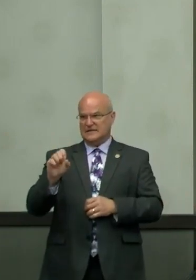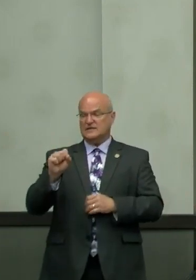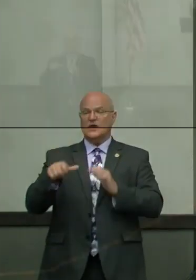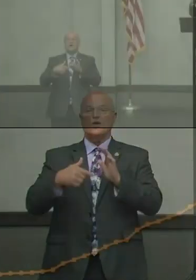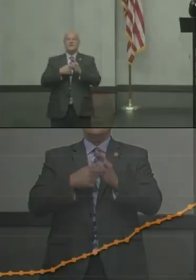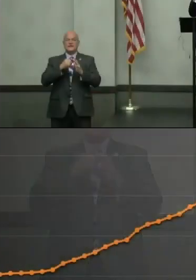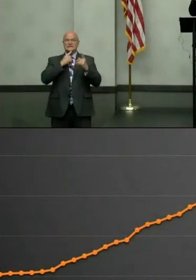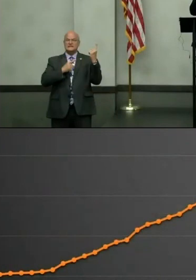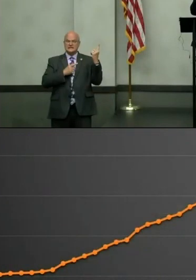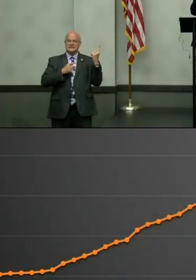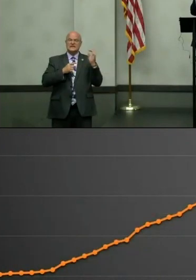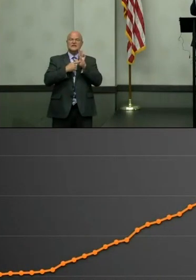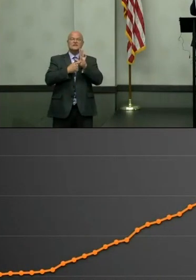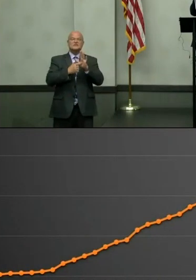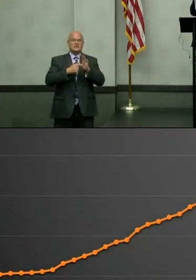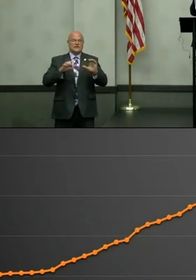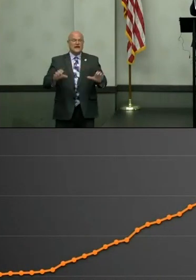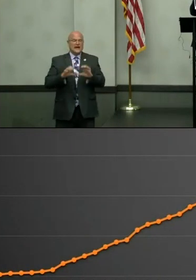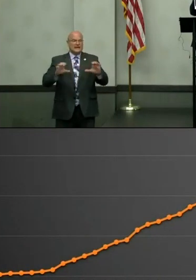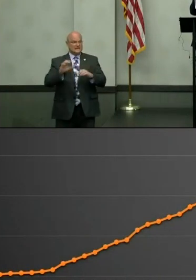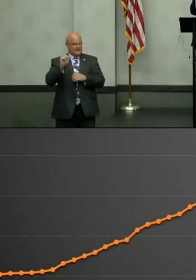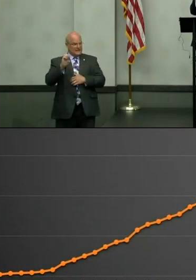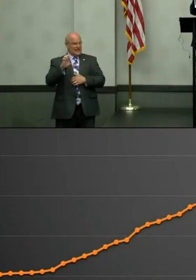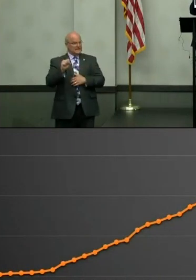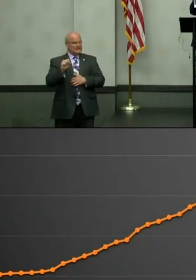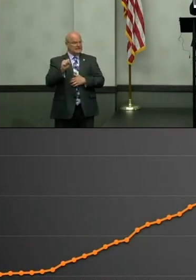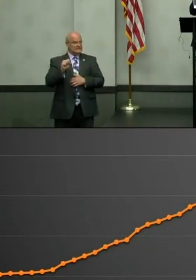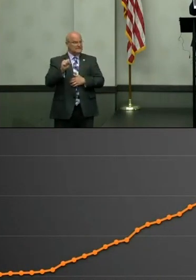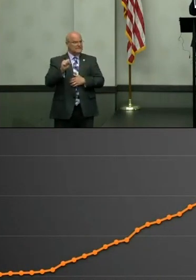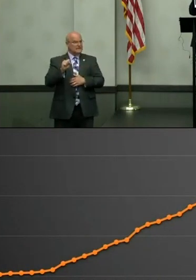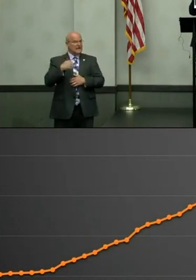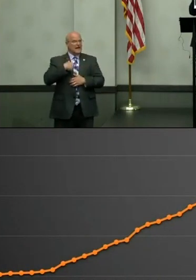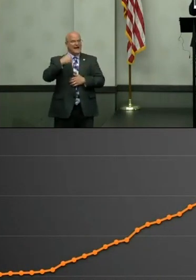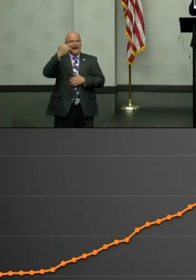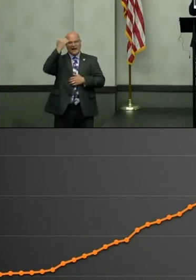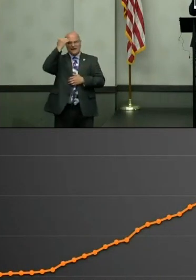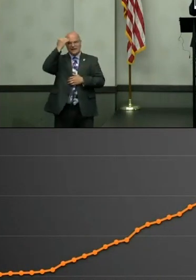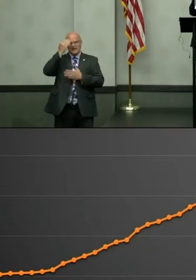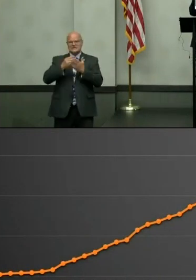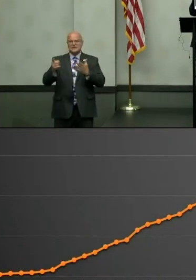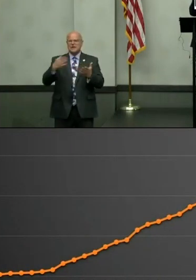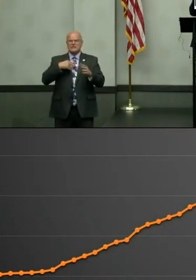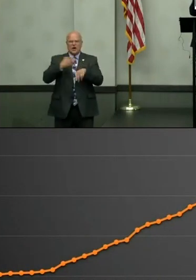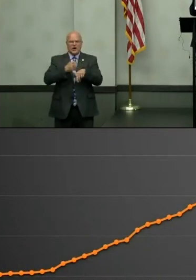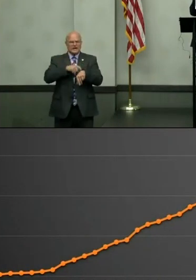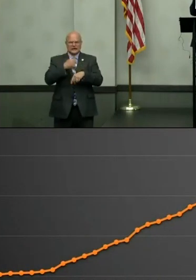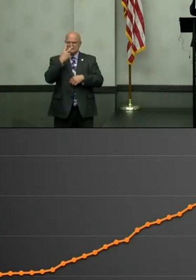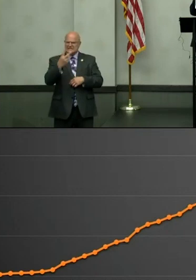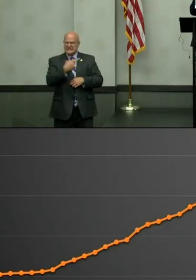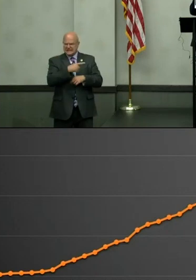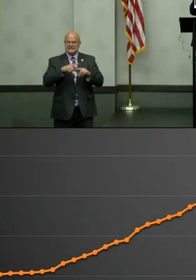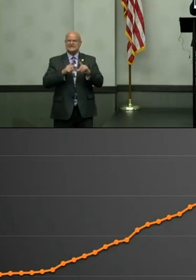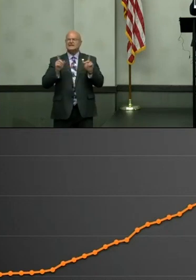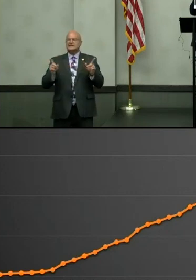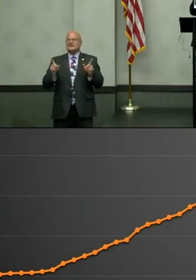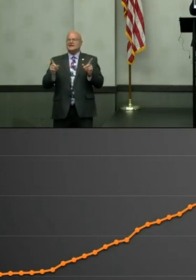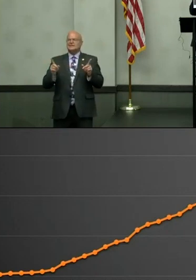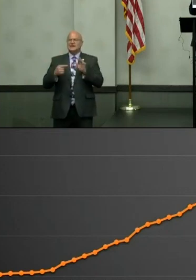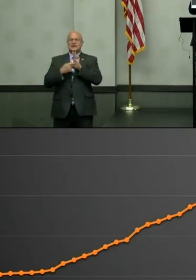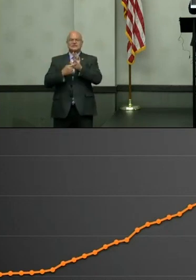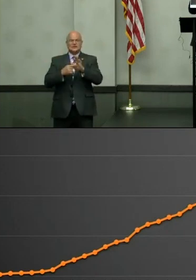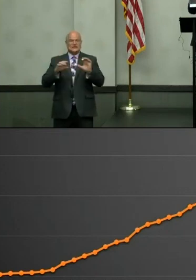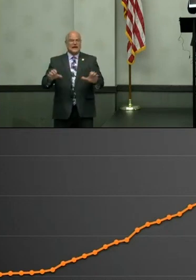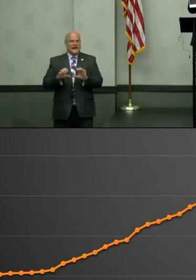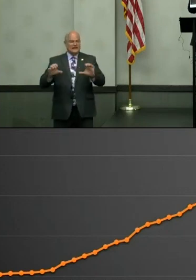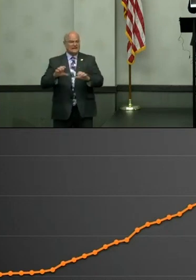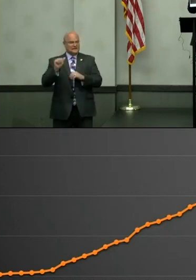so this is a graph that shows the active cases, and I know some of you might have a hard time seeing this, but it shows